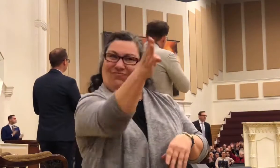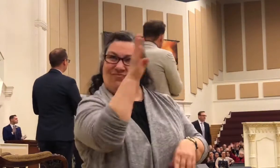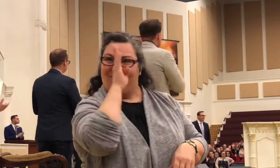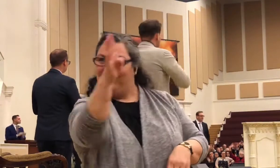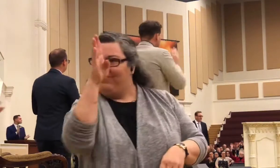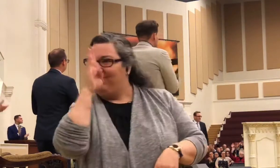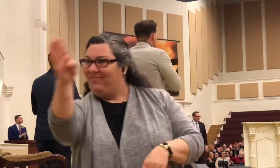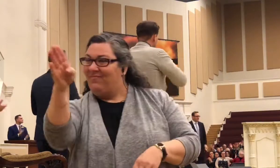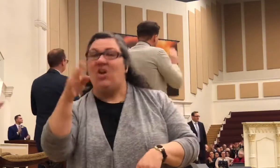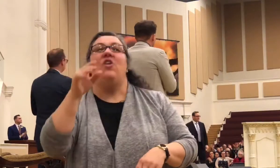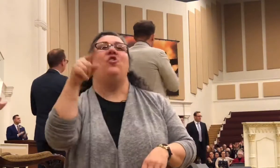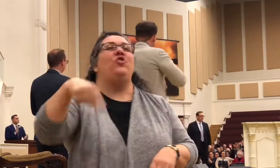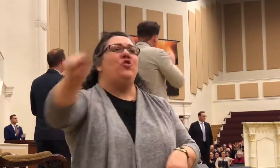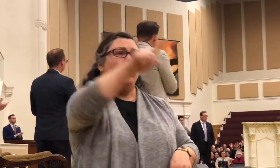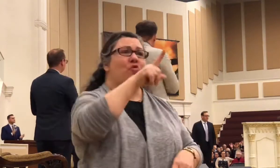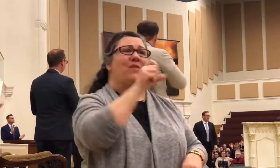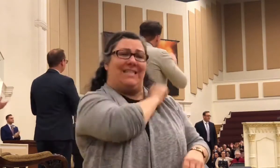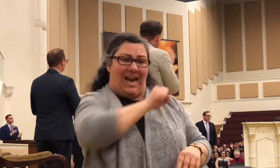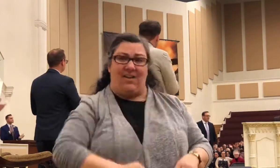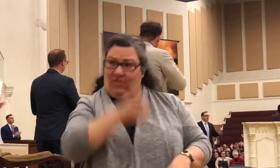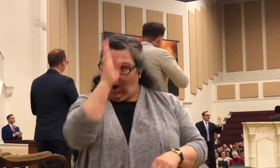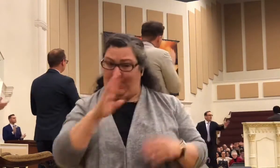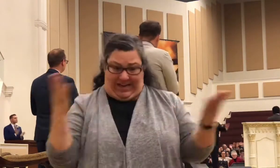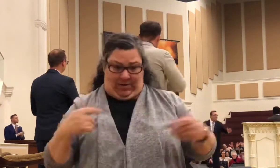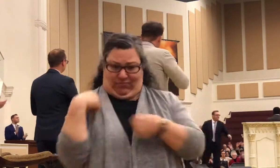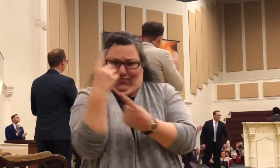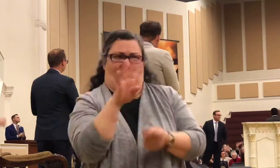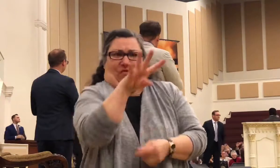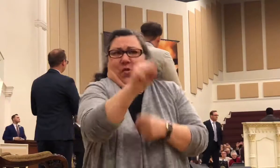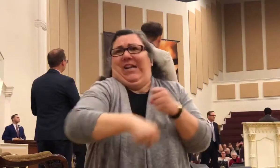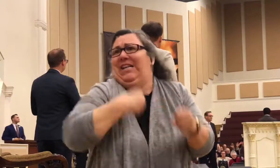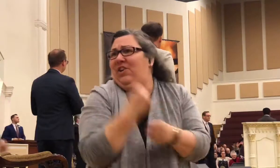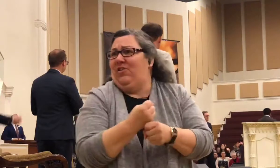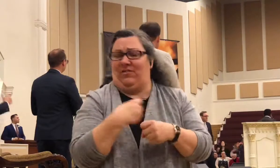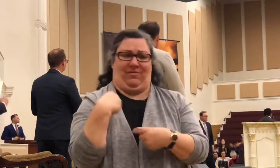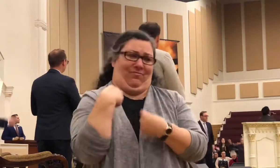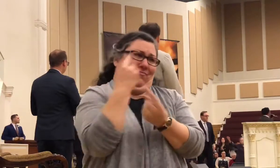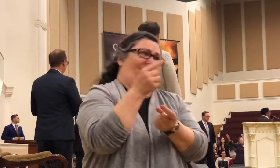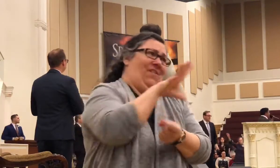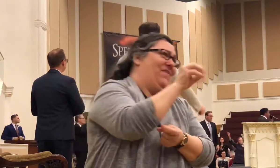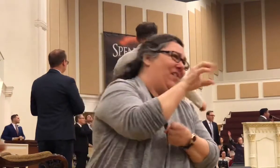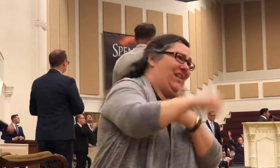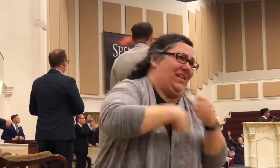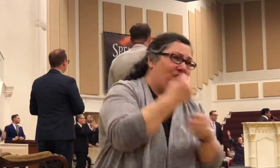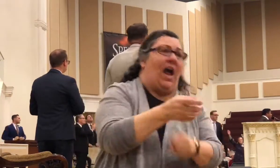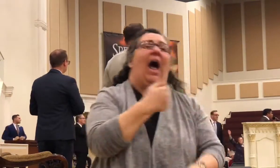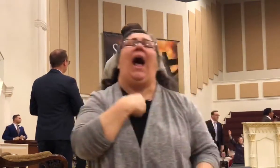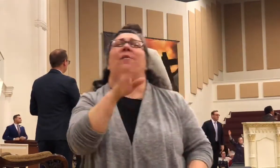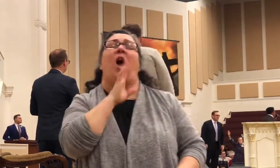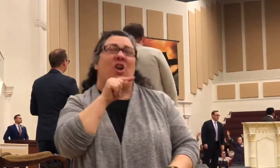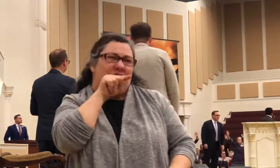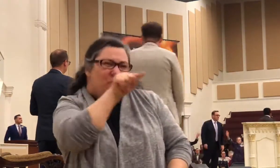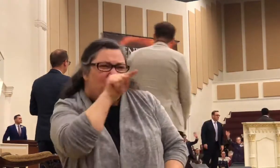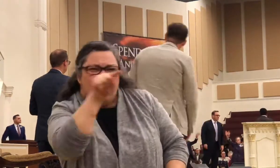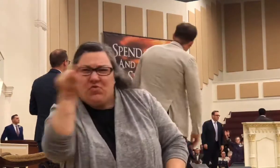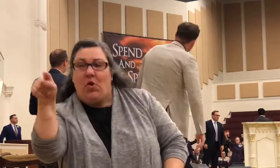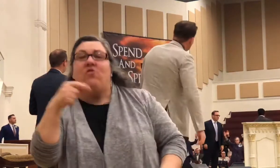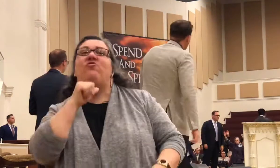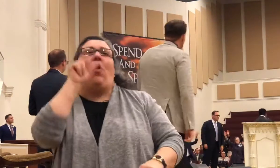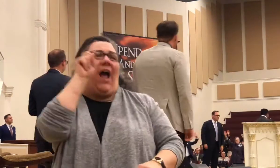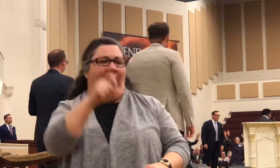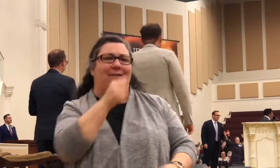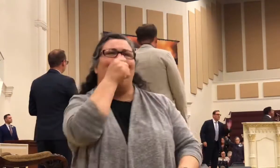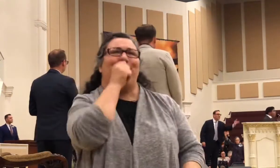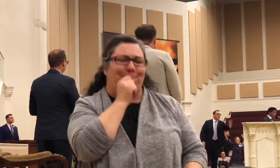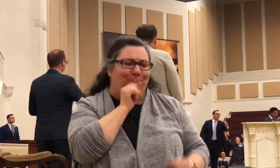saint of God, the one that's been here for 40 years, the one that's been here for 50 years. I'm talking to you. You don't got to live with